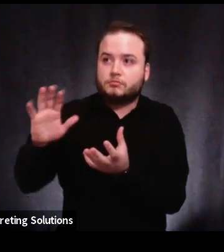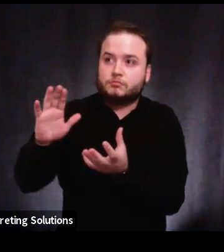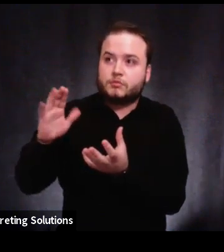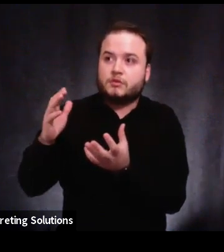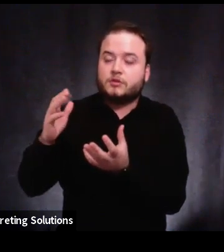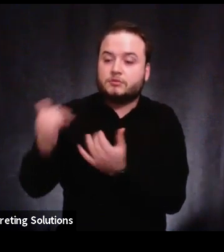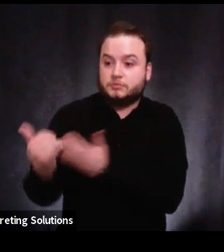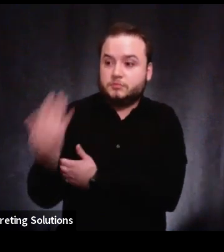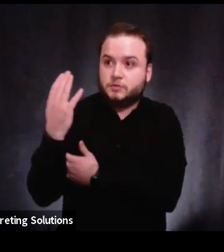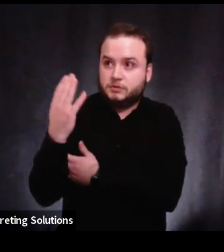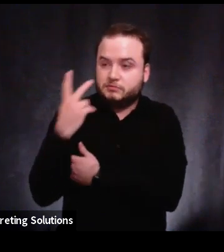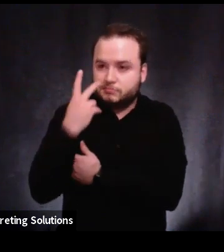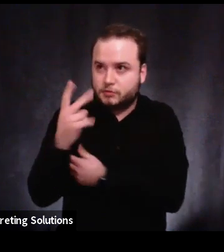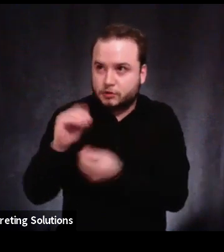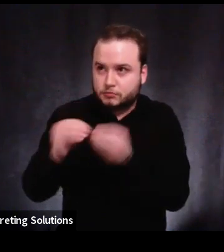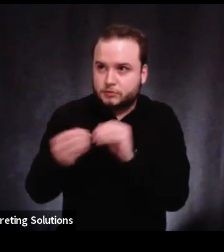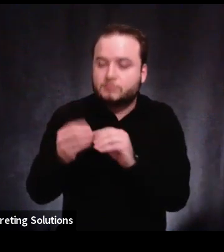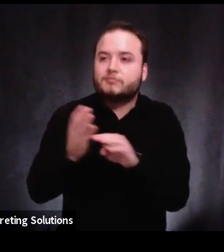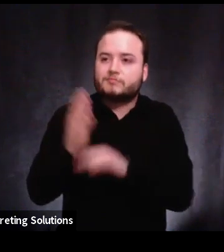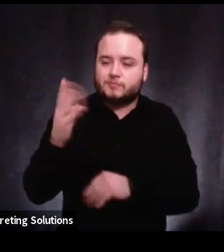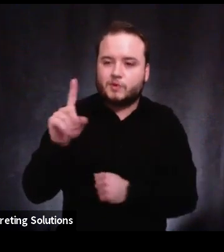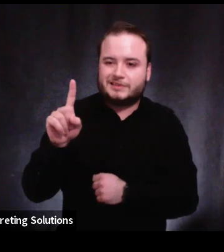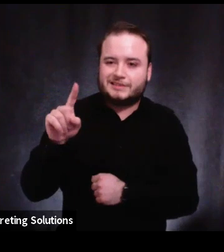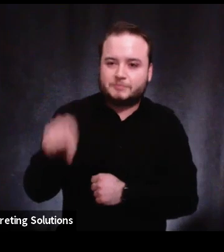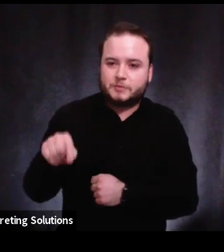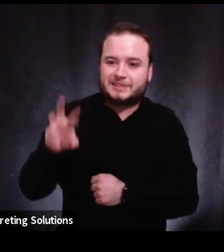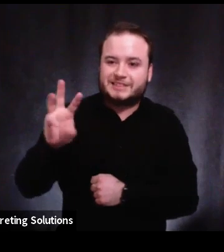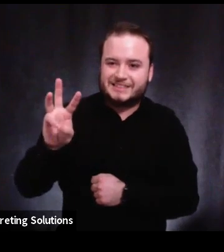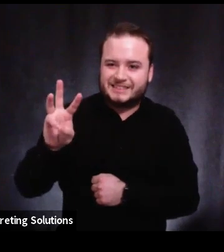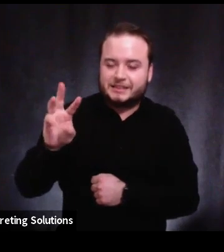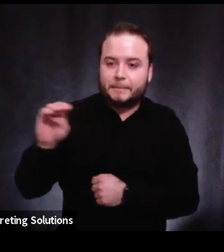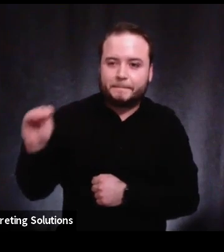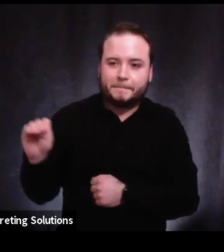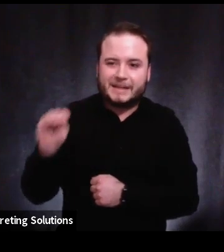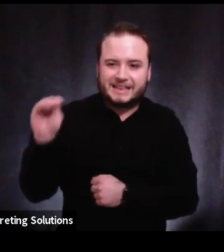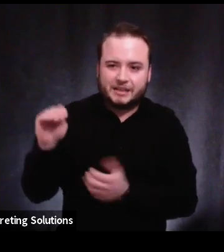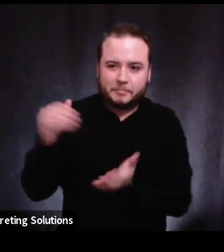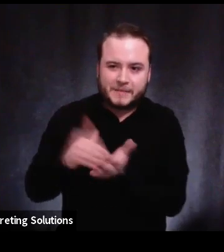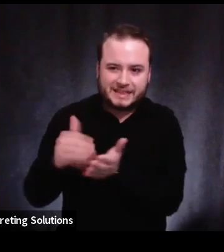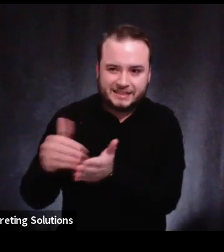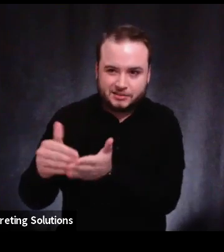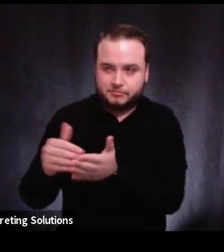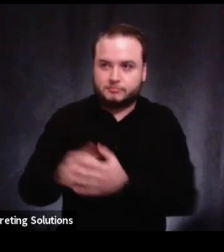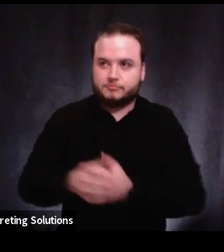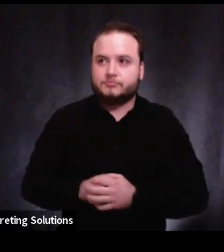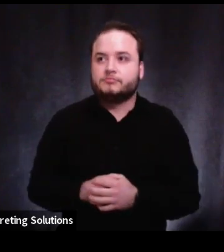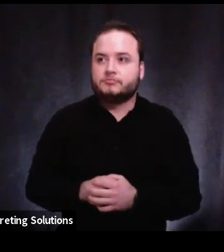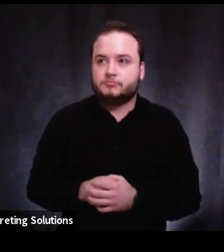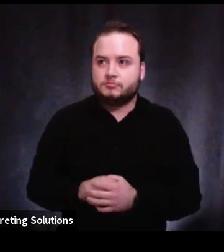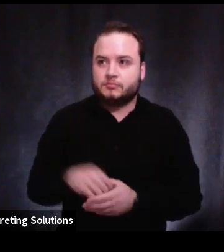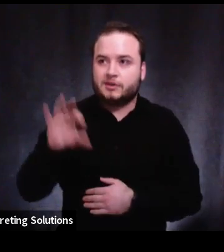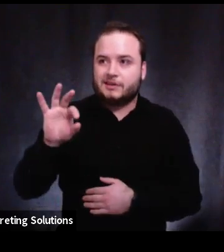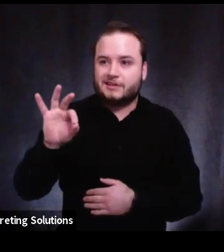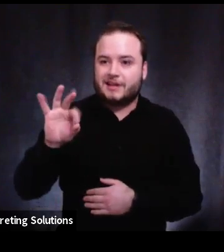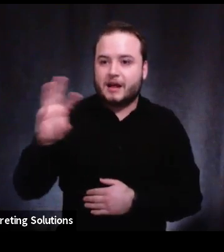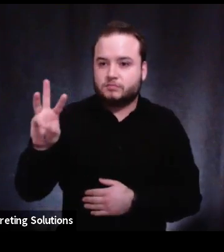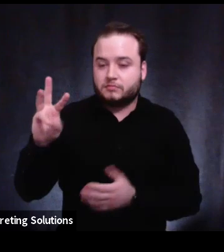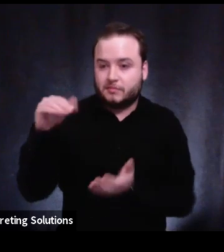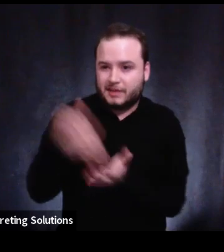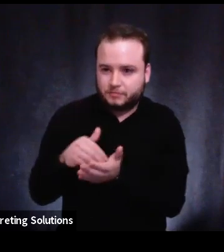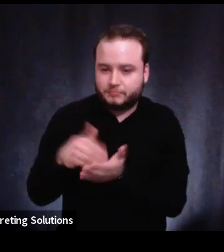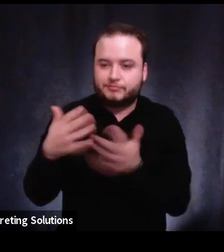was over 1.6 million cases and 96,000 deaths. In the United